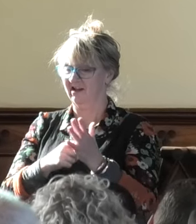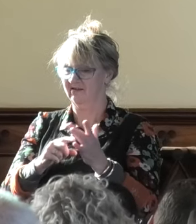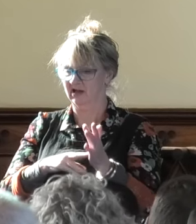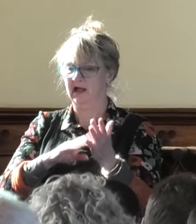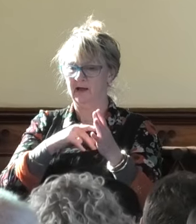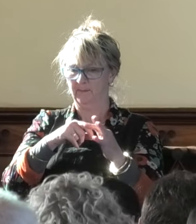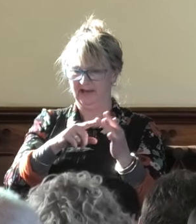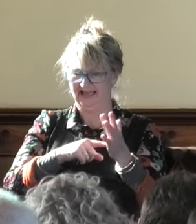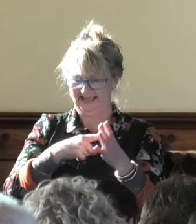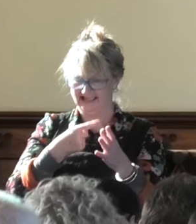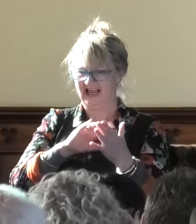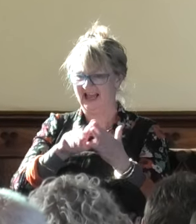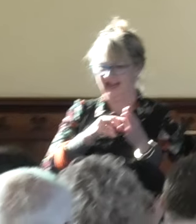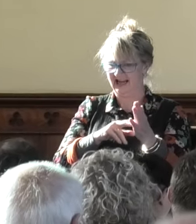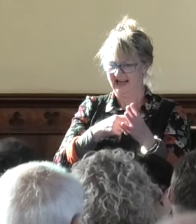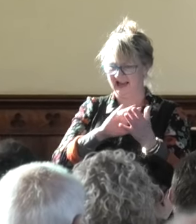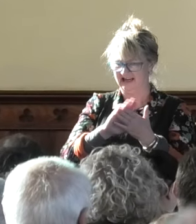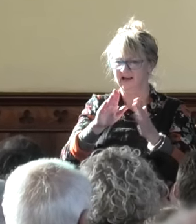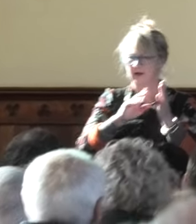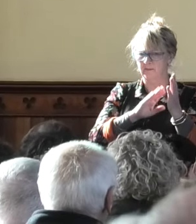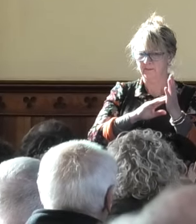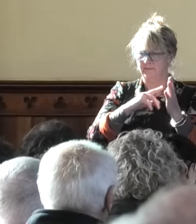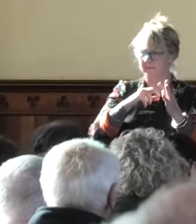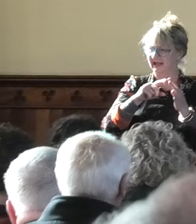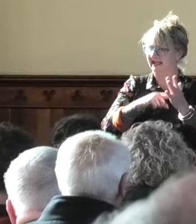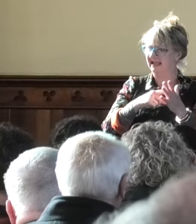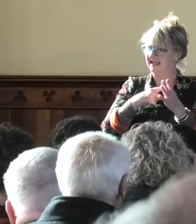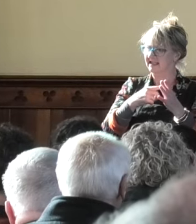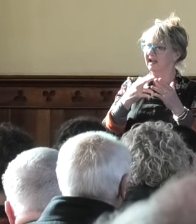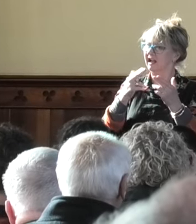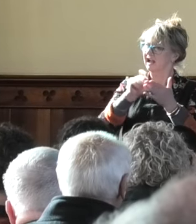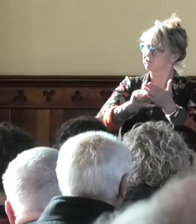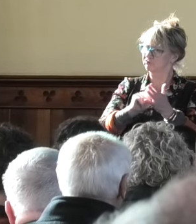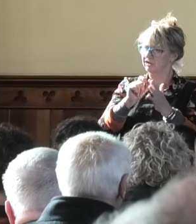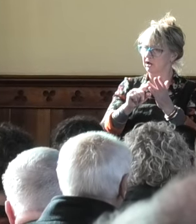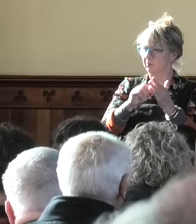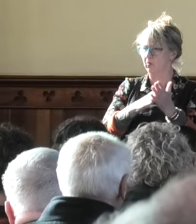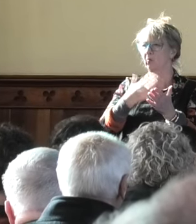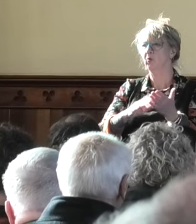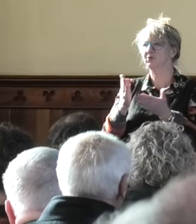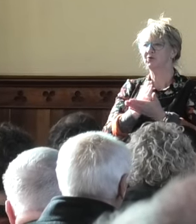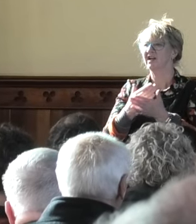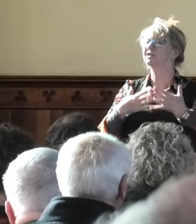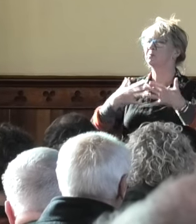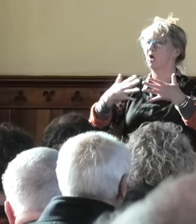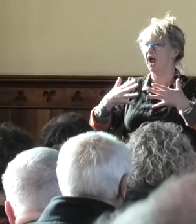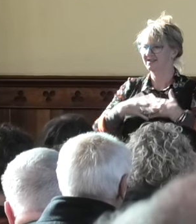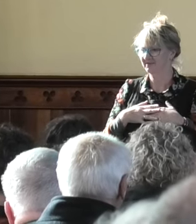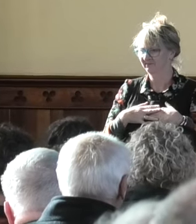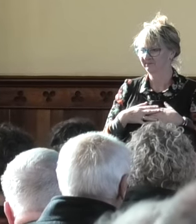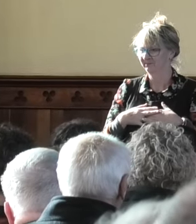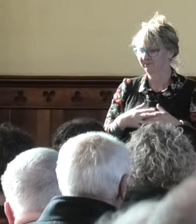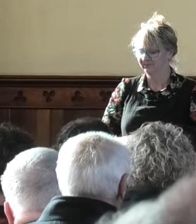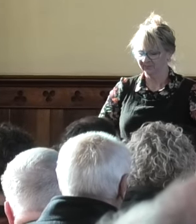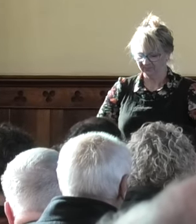Nikita and Anna, Rin's granddaughters. And Nikita has written a poem that she just wants to share as a surprise.